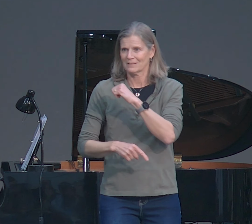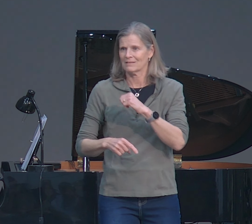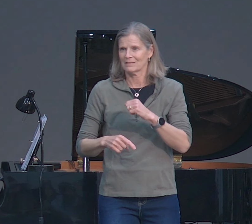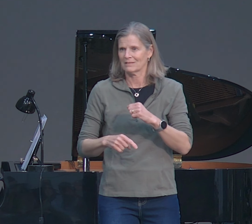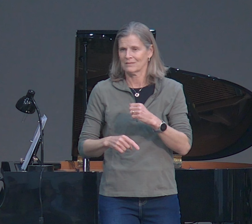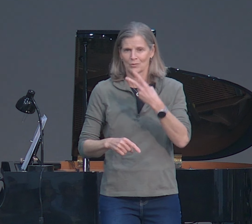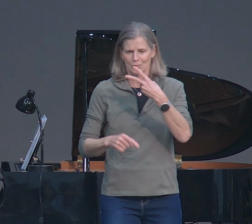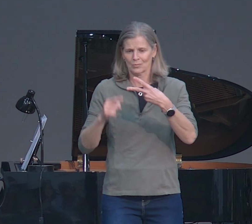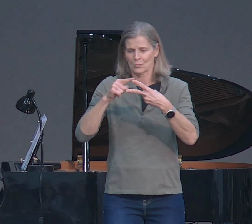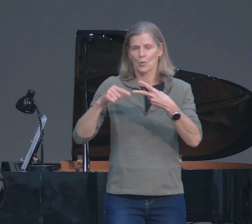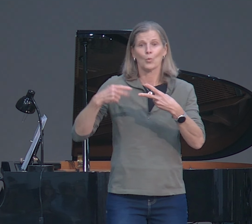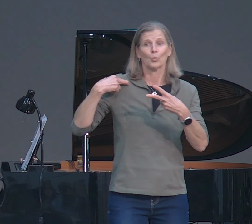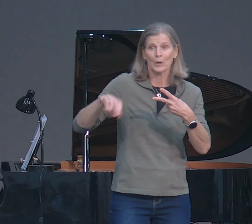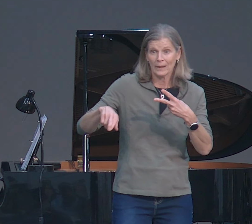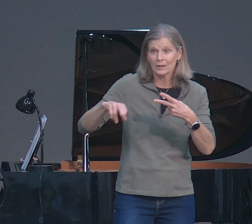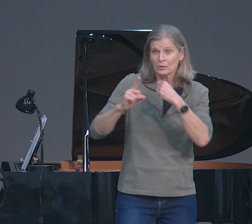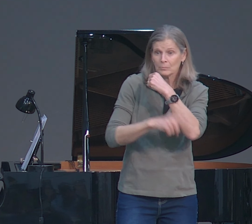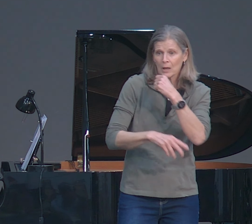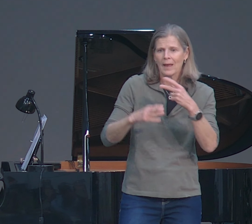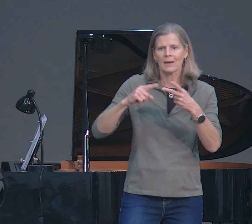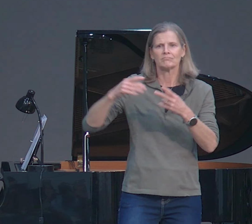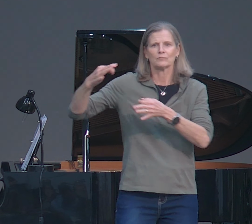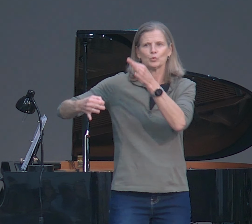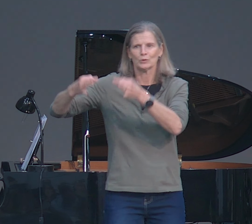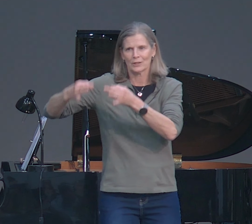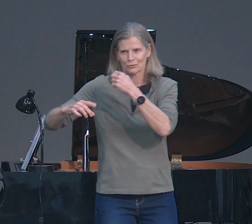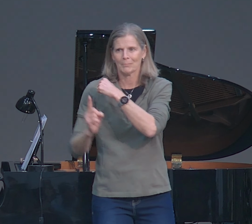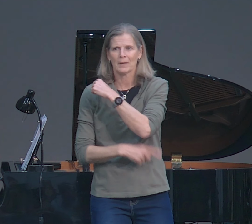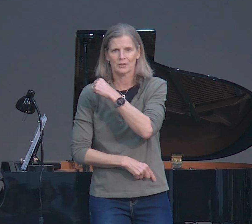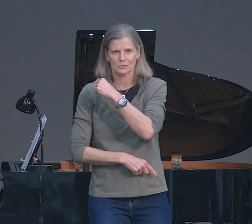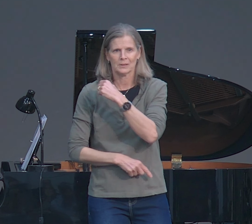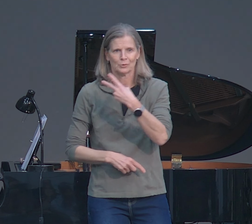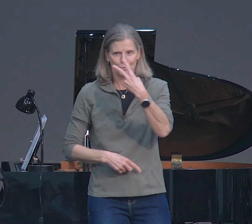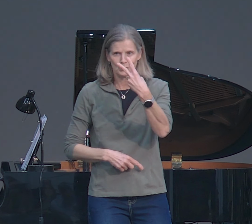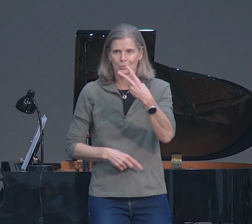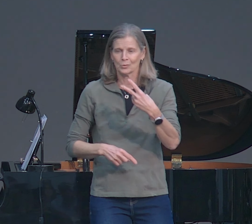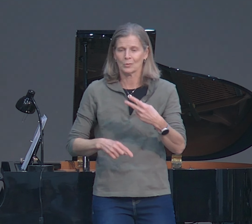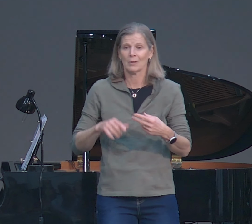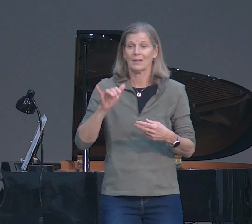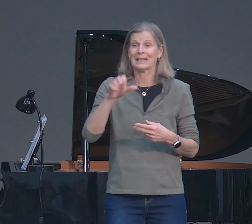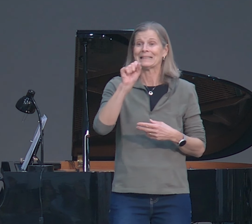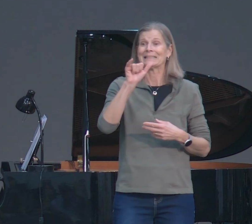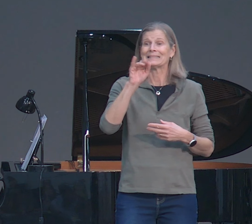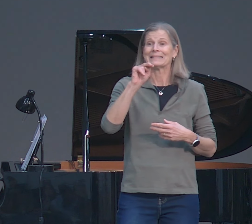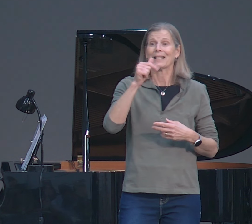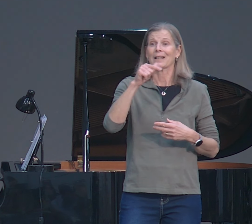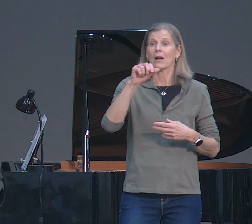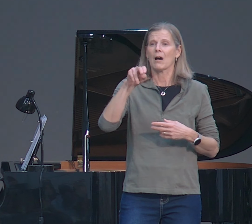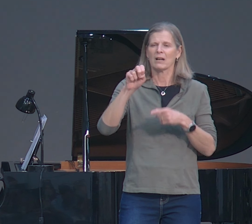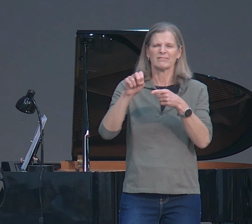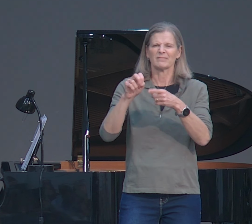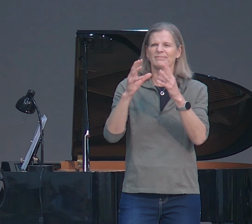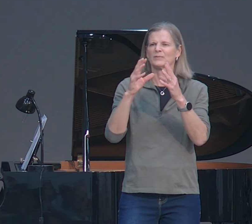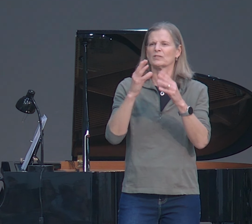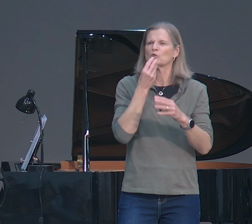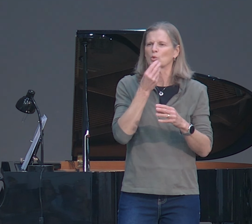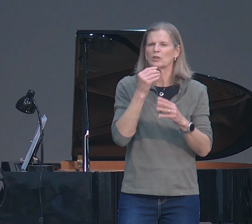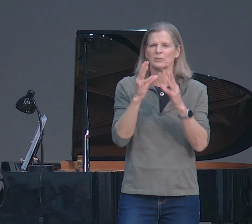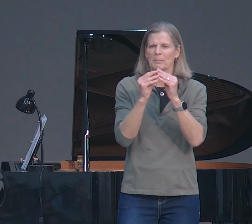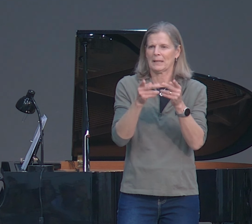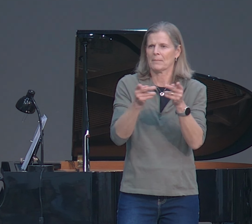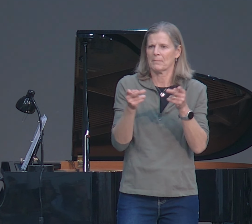One, it's religious, and second, it's judicial. The synagogues were local places where religious